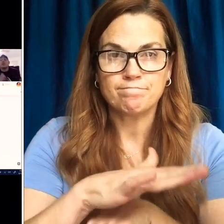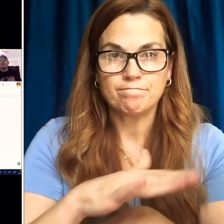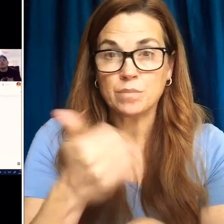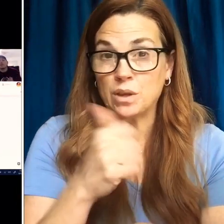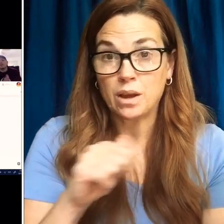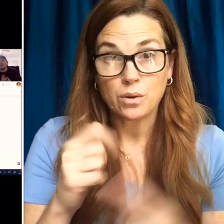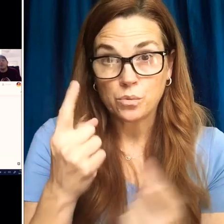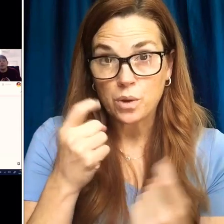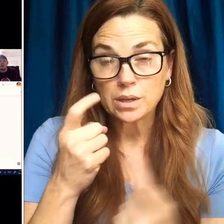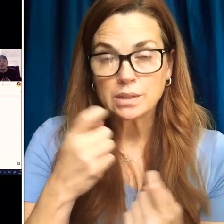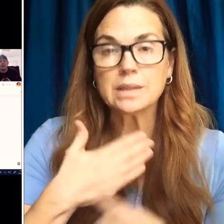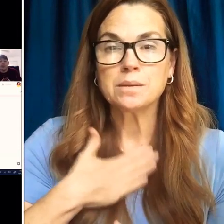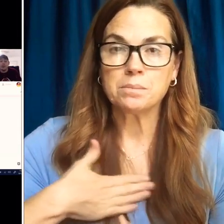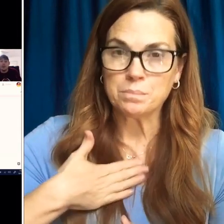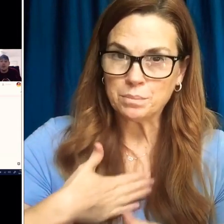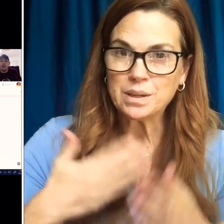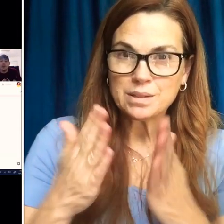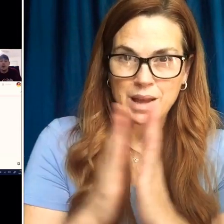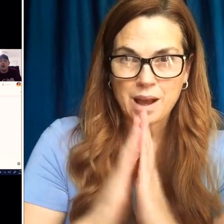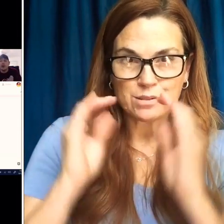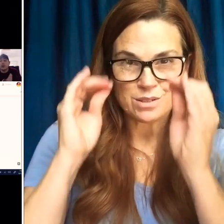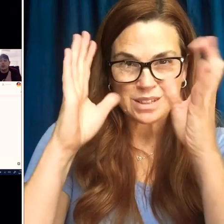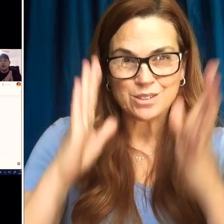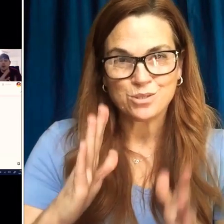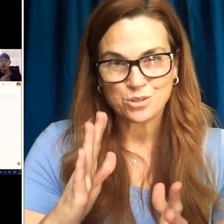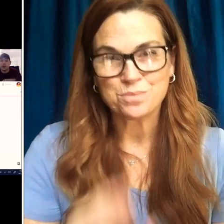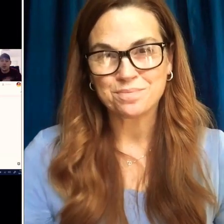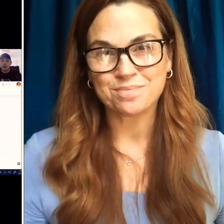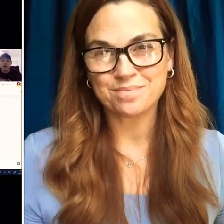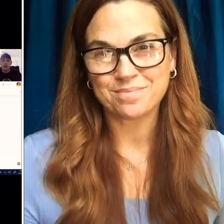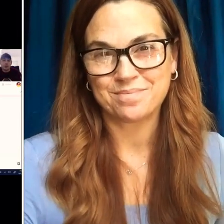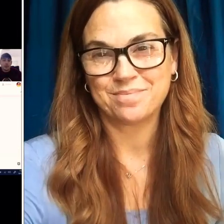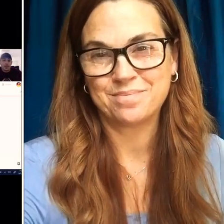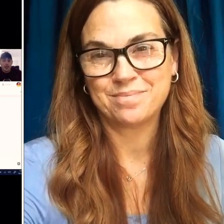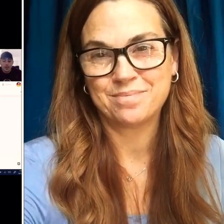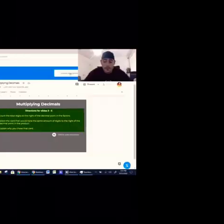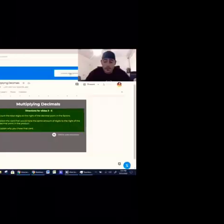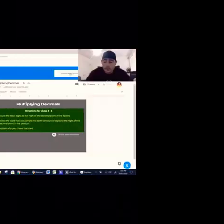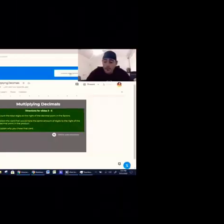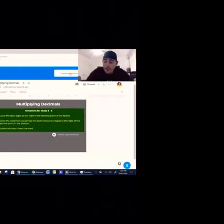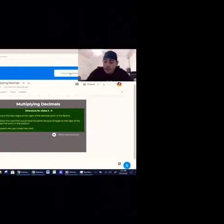you have any questions, don't hesitate to reach out to your teacher, and good luck on today's assignment.